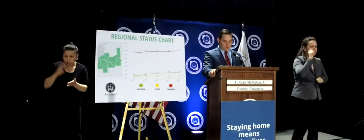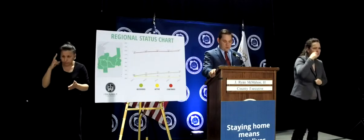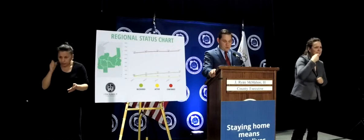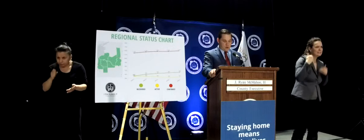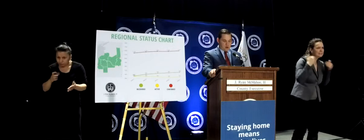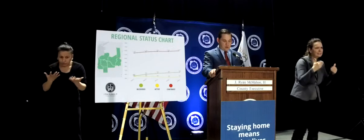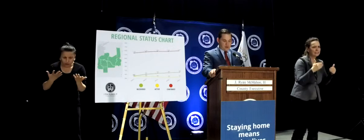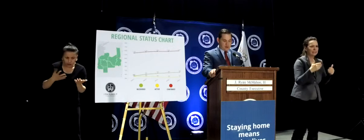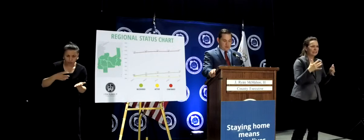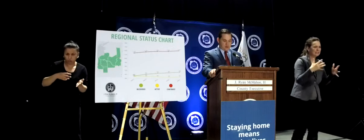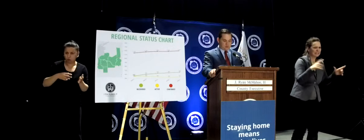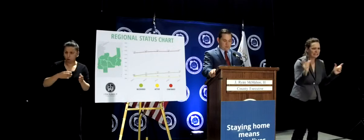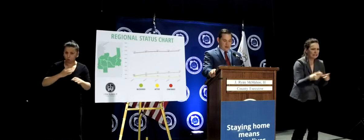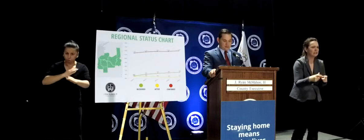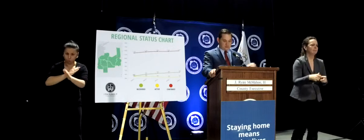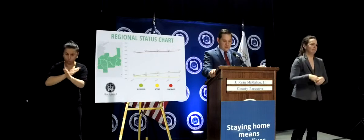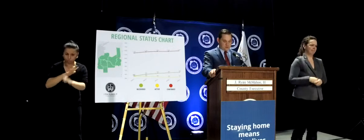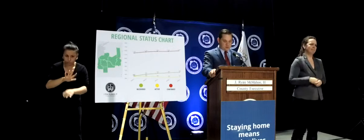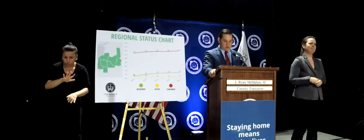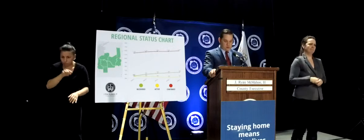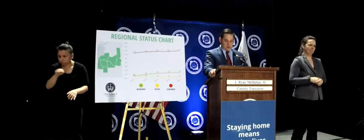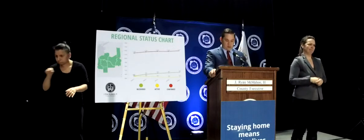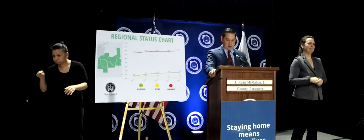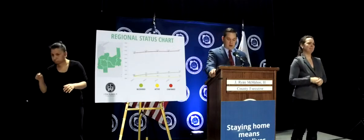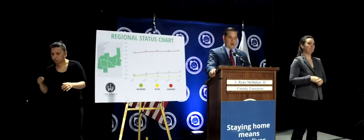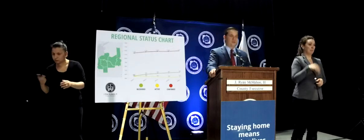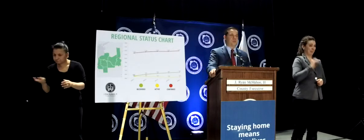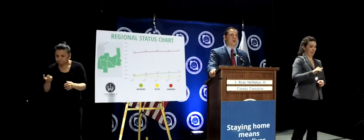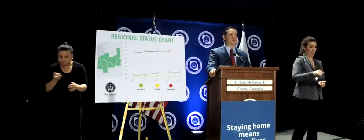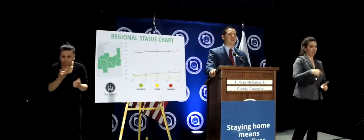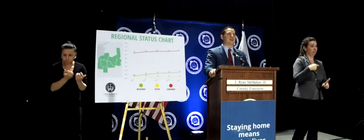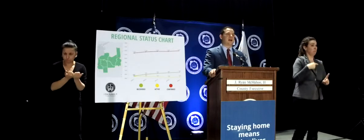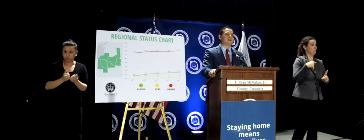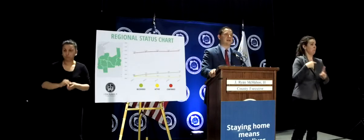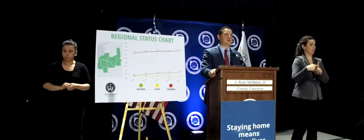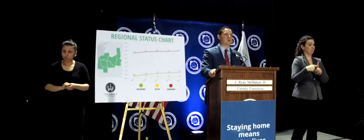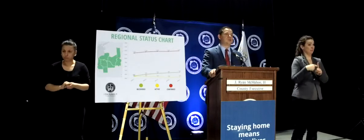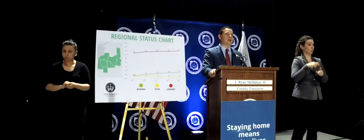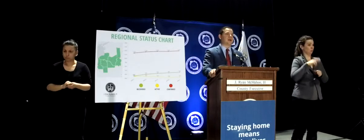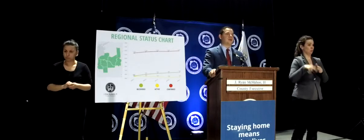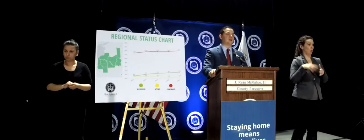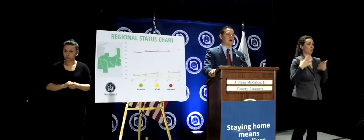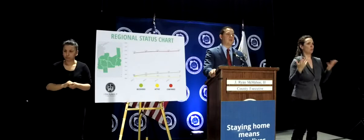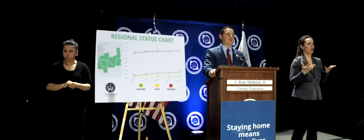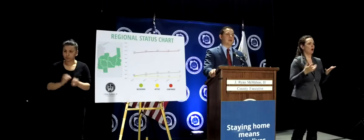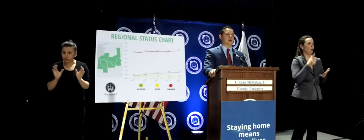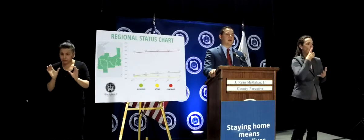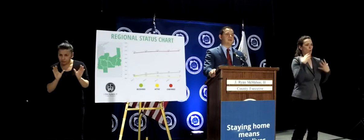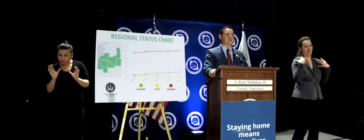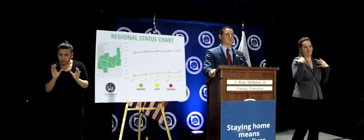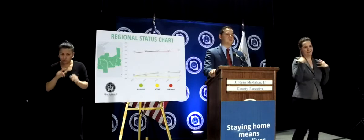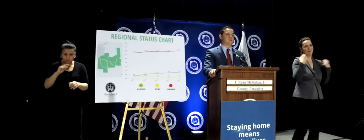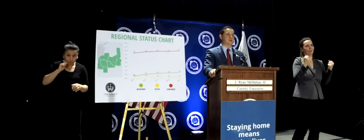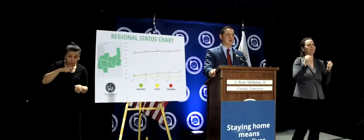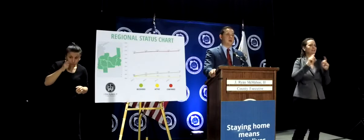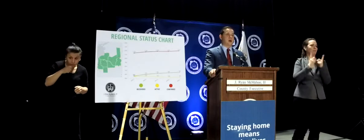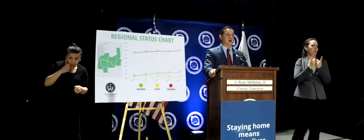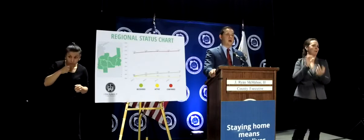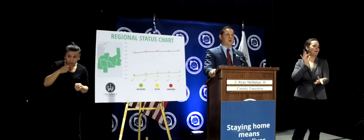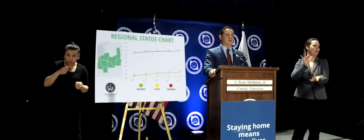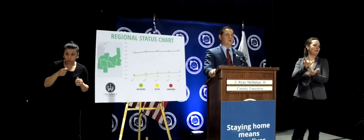community. Again, after the positive test result, our health department's going to contact you, check in on your health, check in on